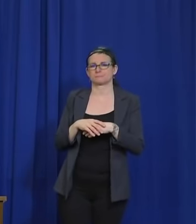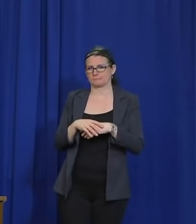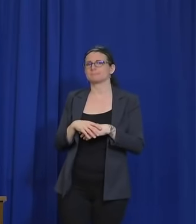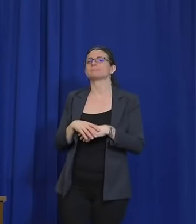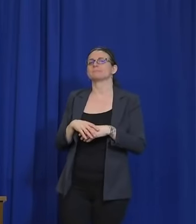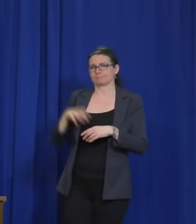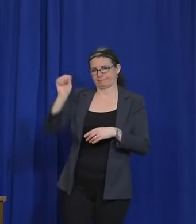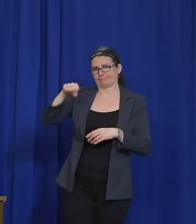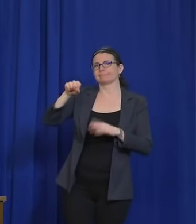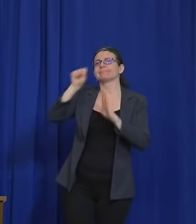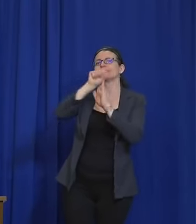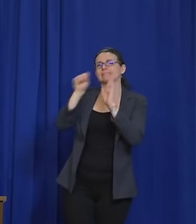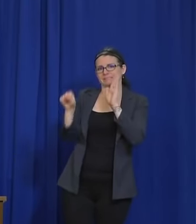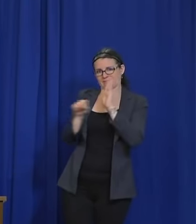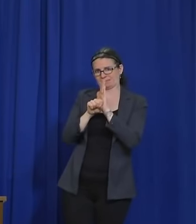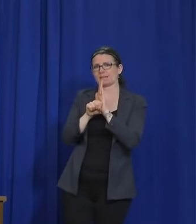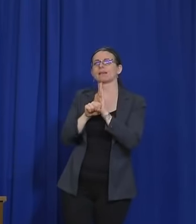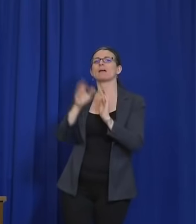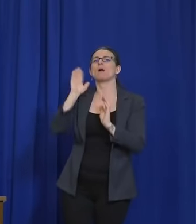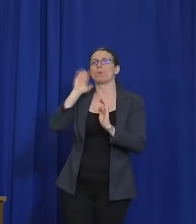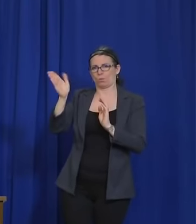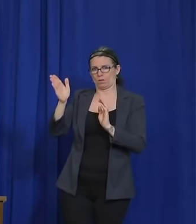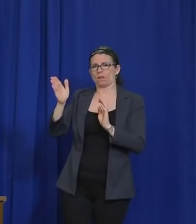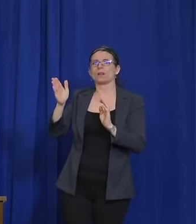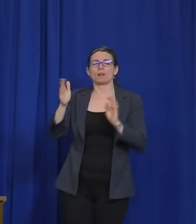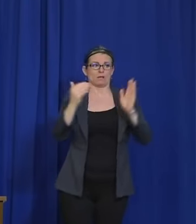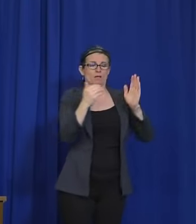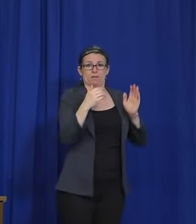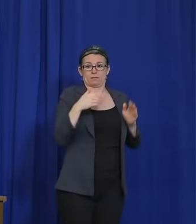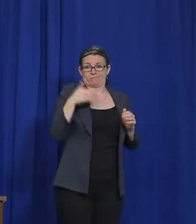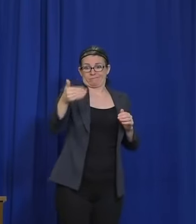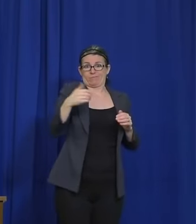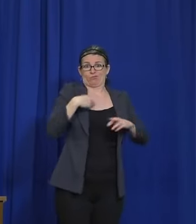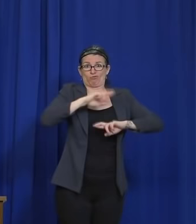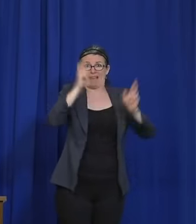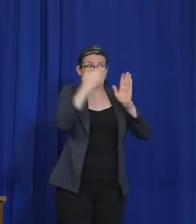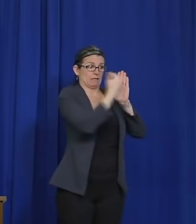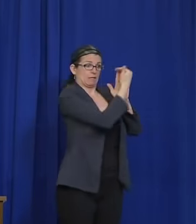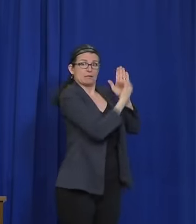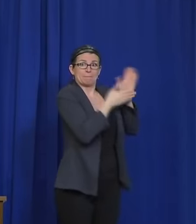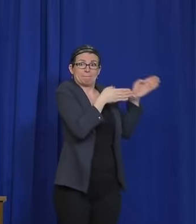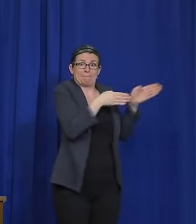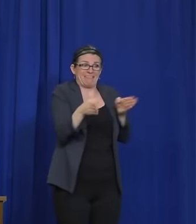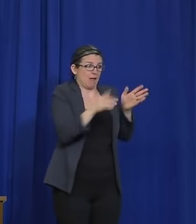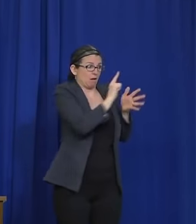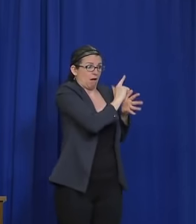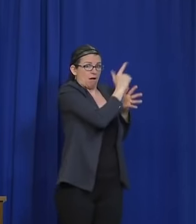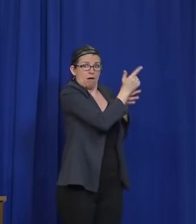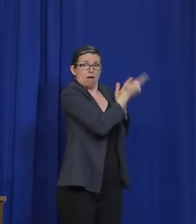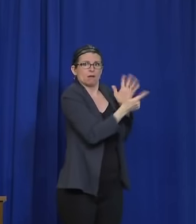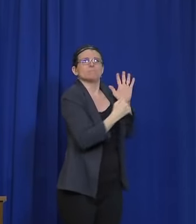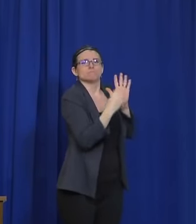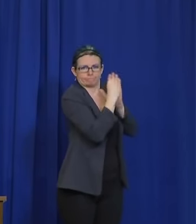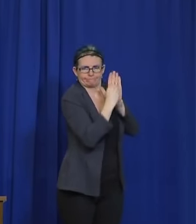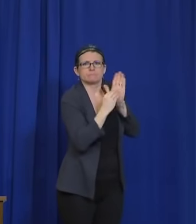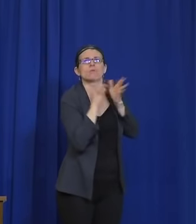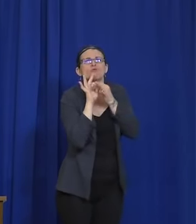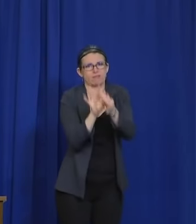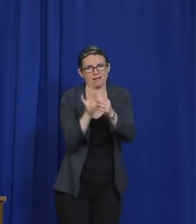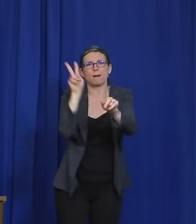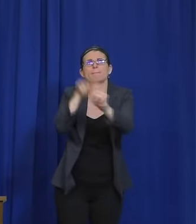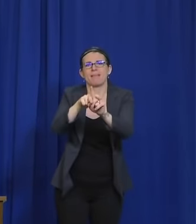early June, excuse me, to advise on whether or not crowd gathering events such as the Lobster Fest, which we all